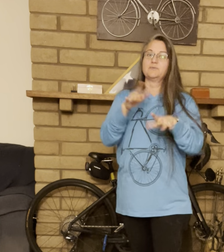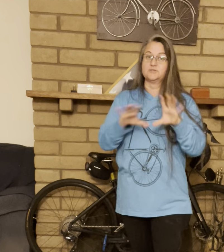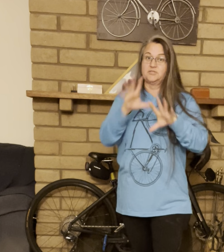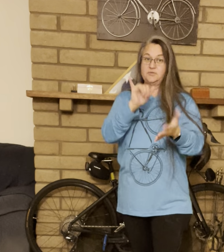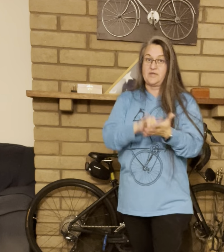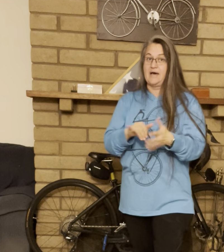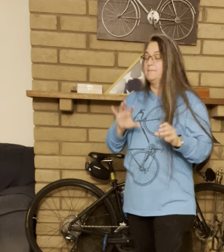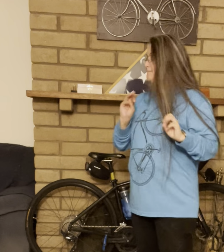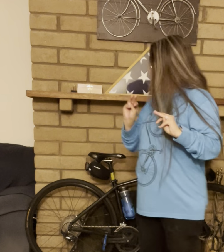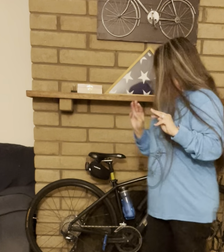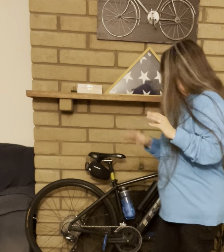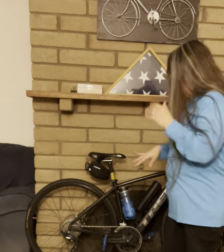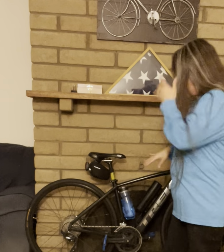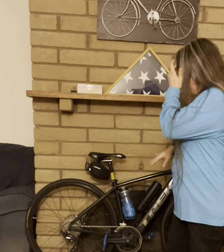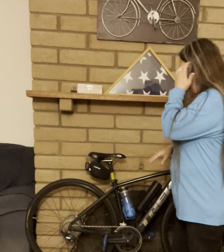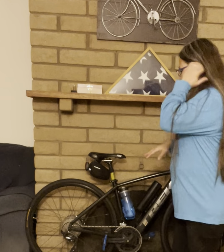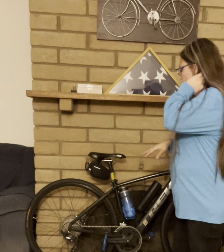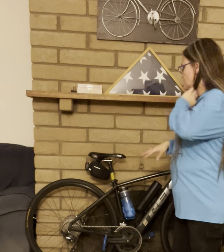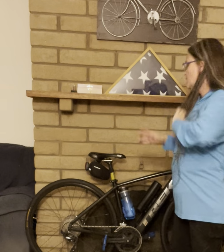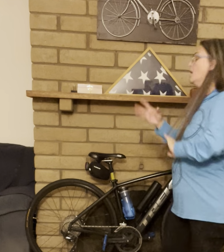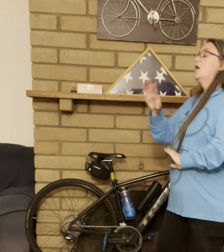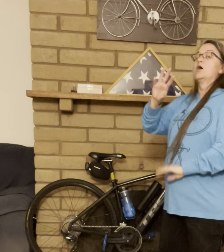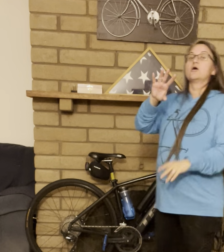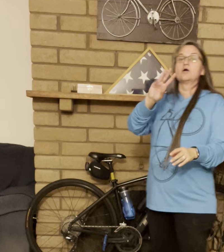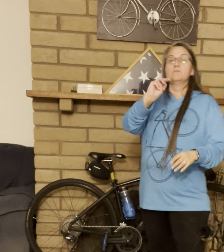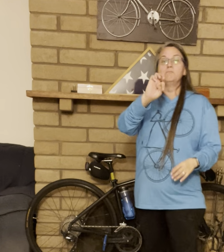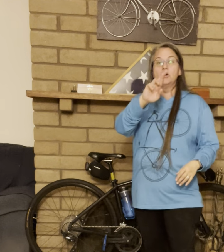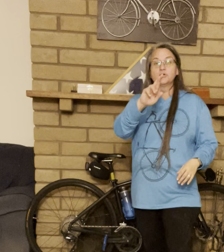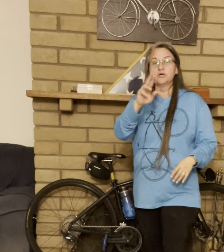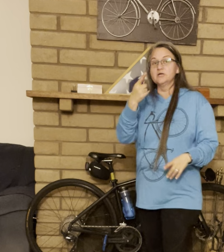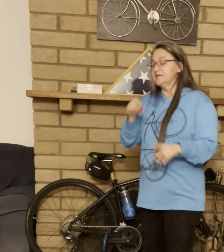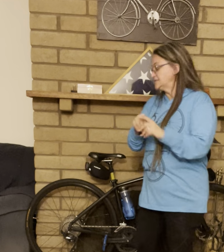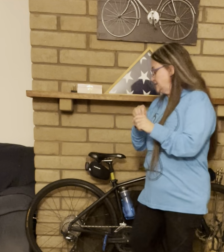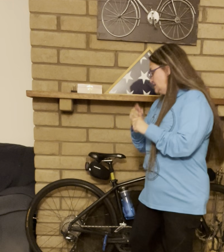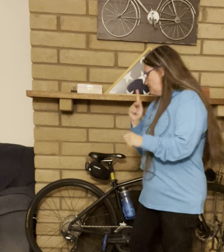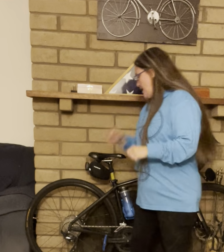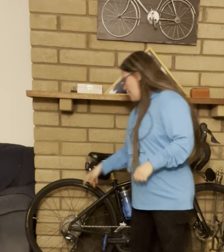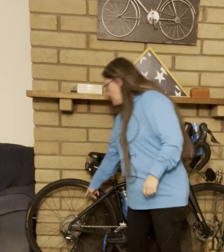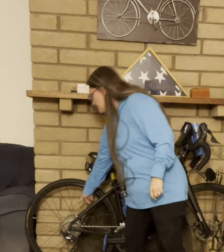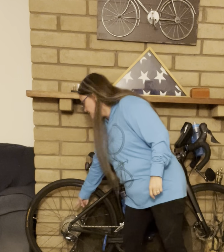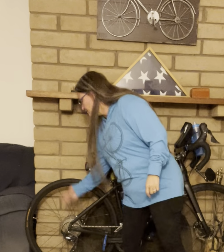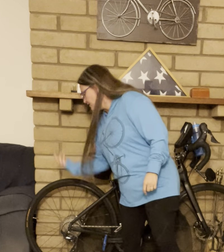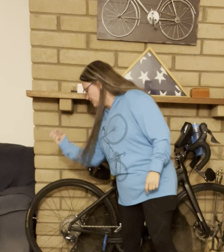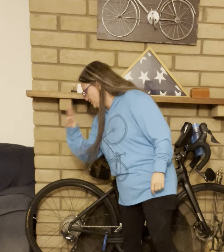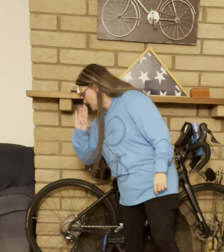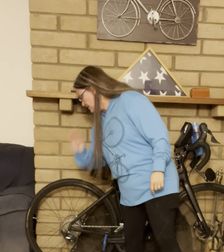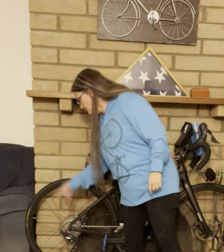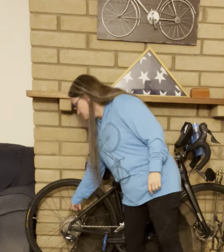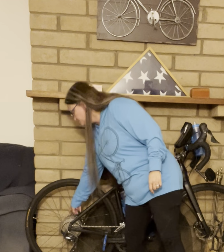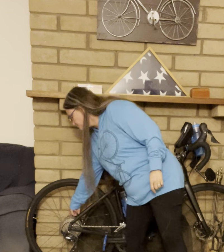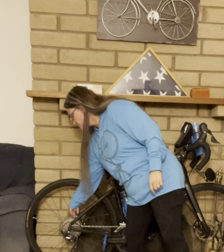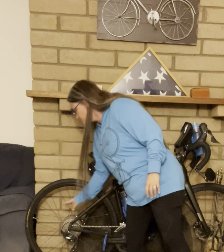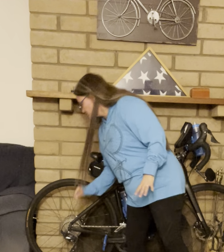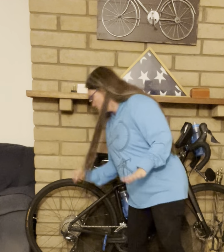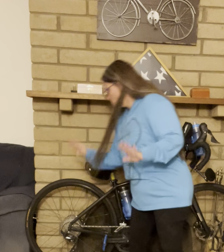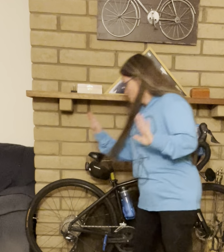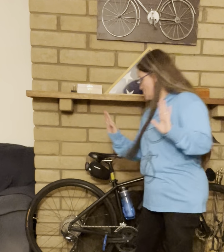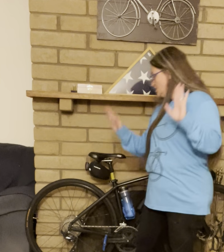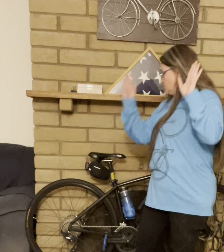to do that. Her motor is in the back, in the hub. She's